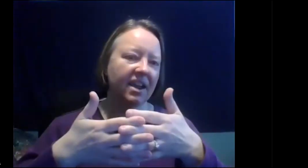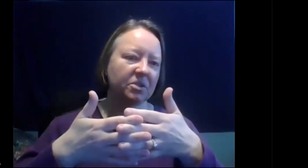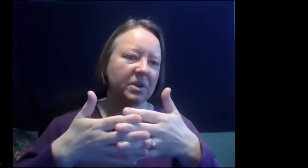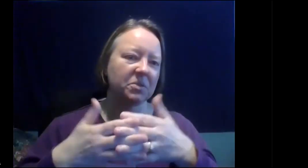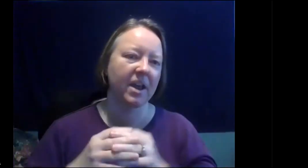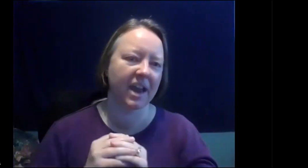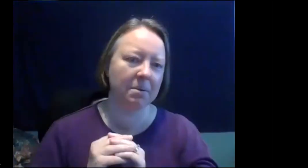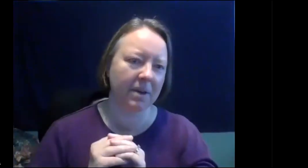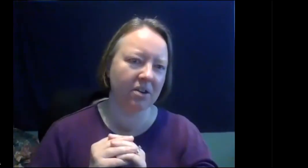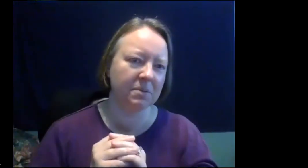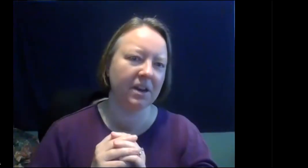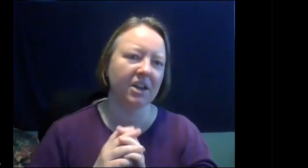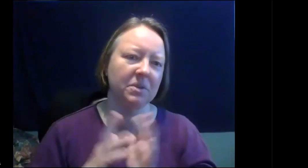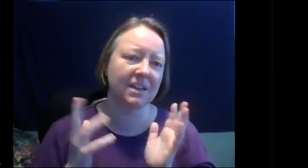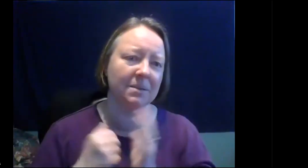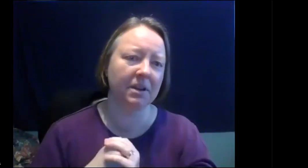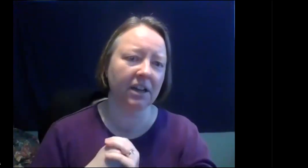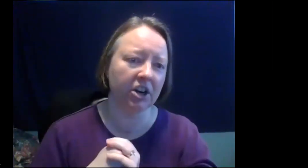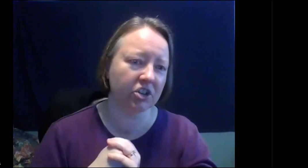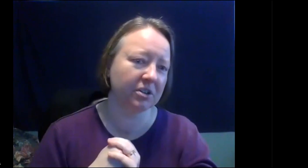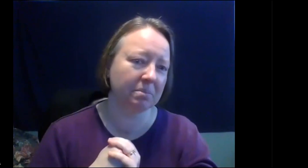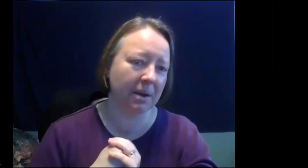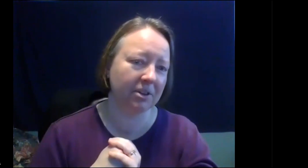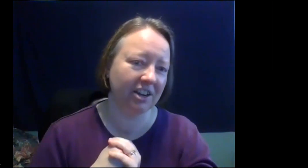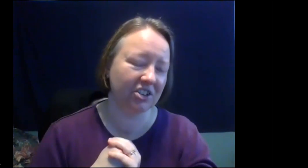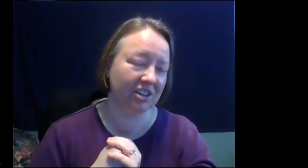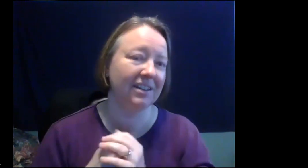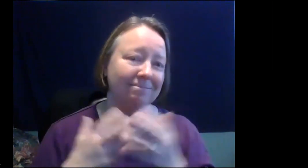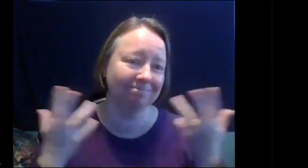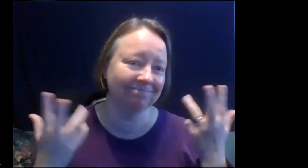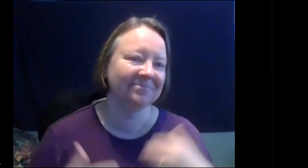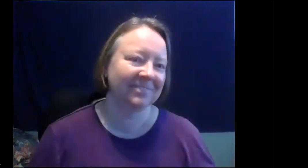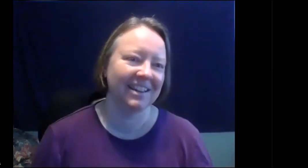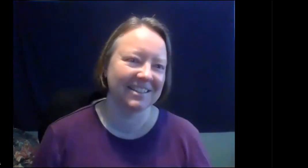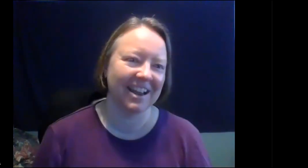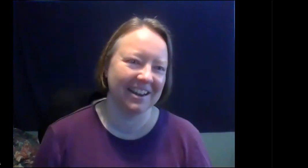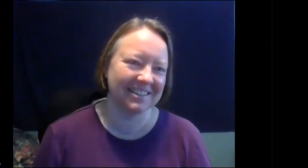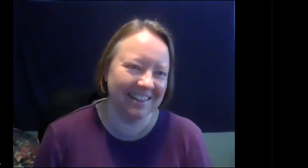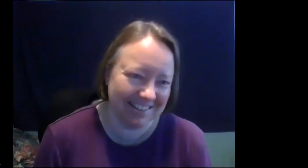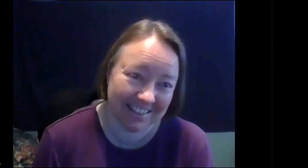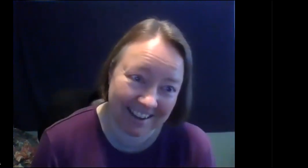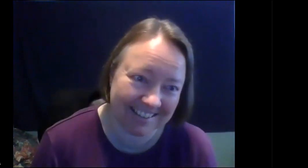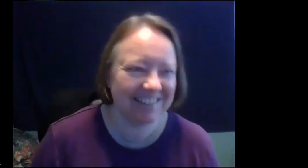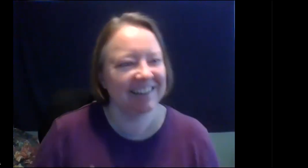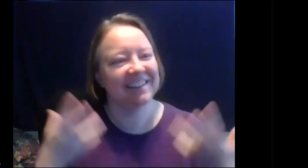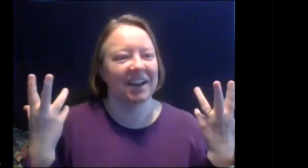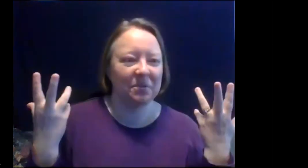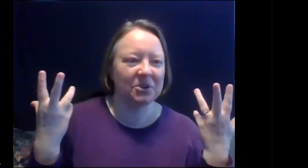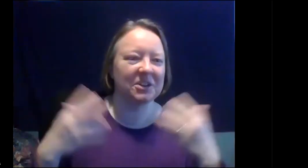And the reason why it came about is because we tend to be a larger population in size. So that's